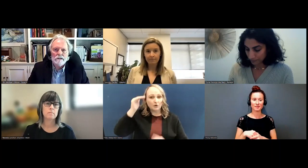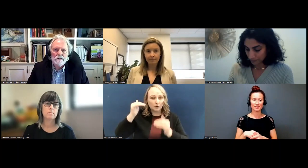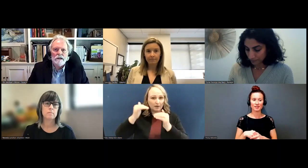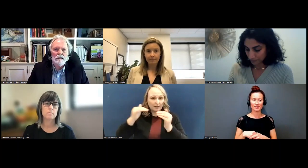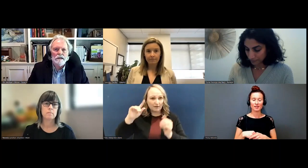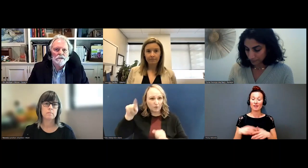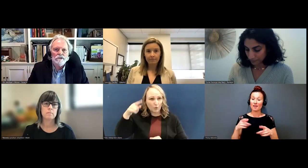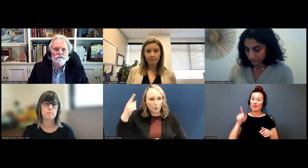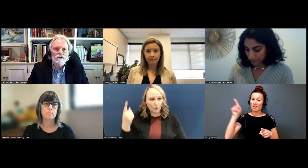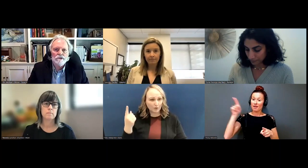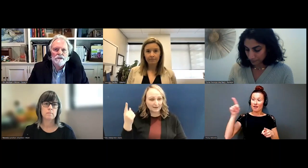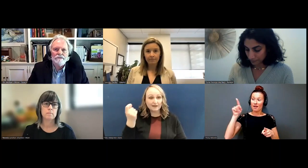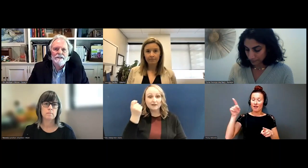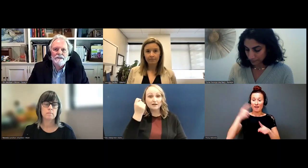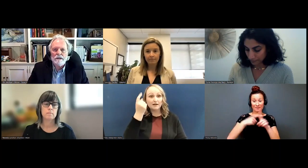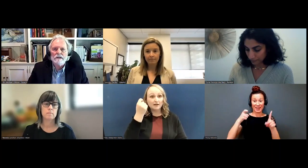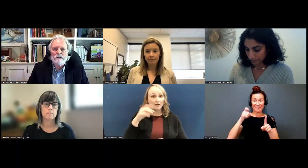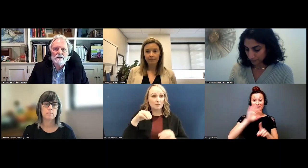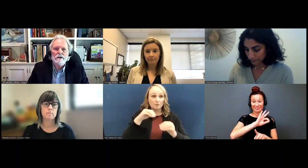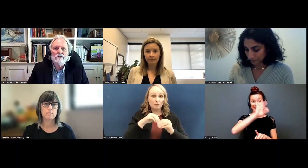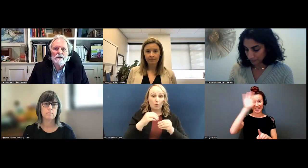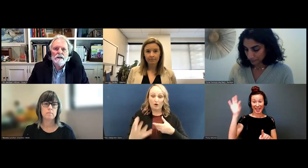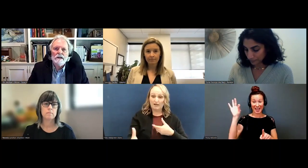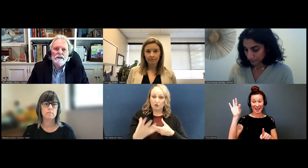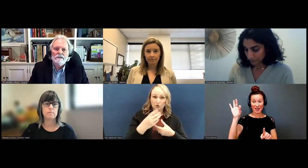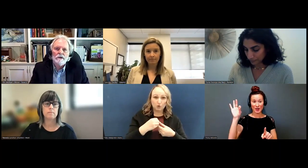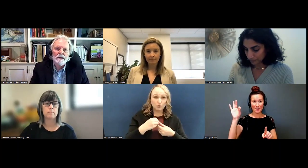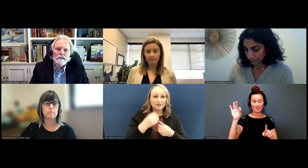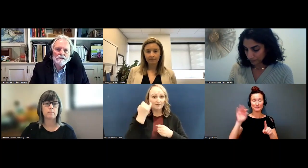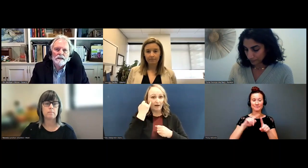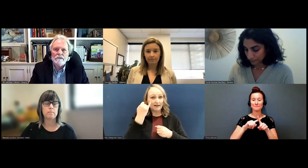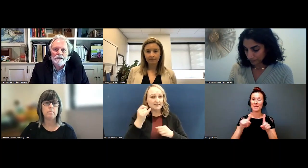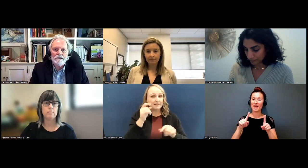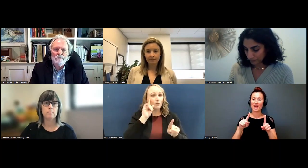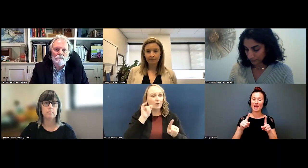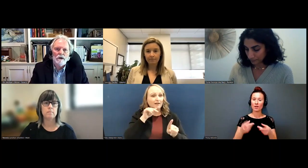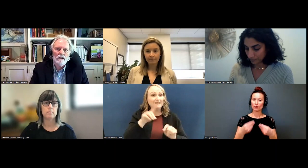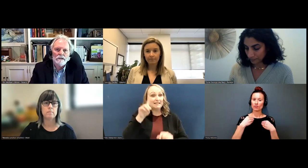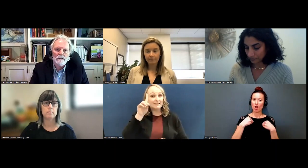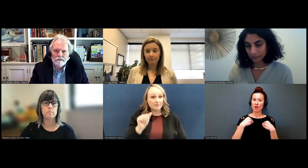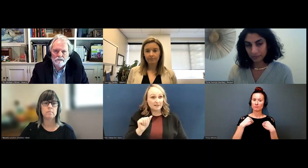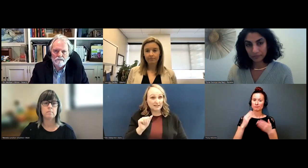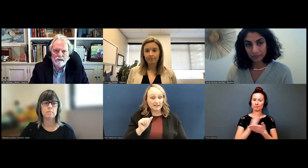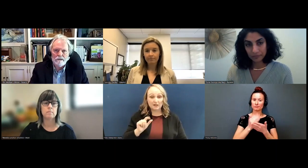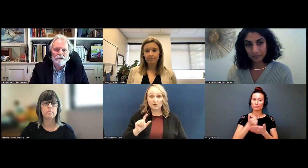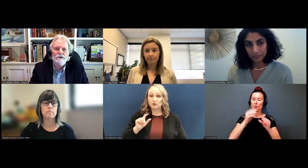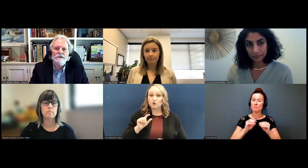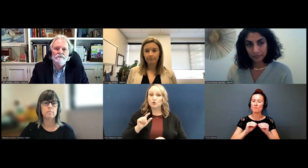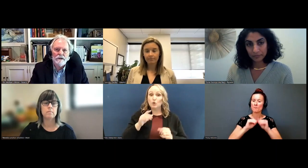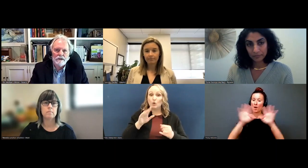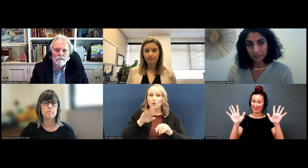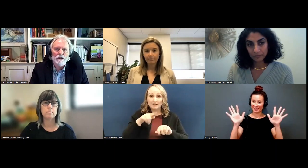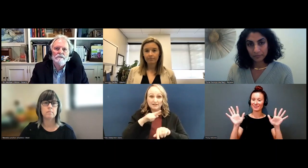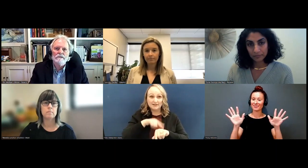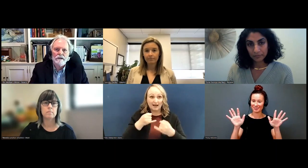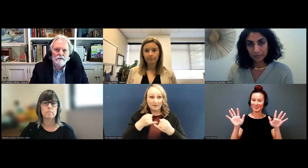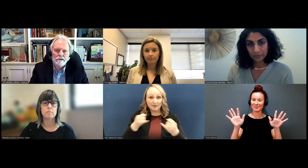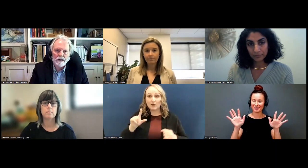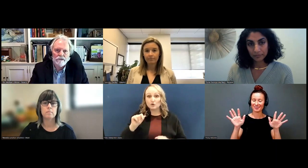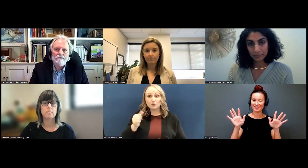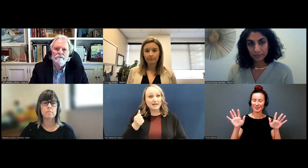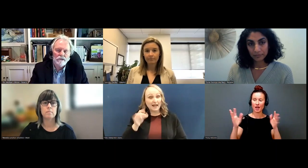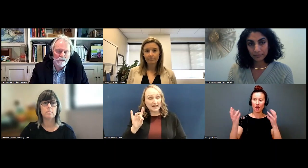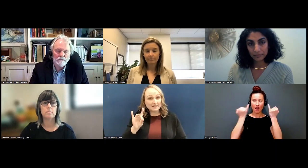modern, inclusive notion of disability. So 2018, we adopt a poverty definition, fairly modern,